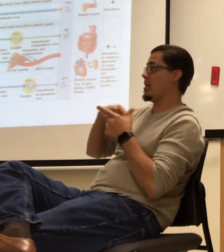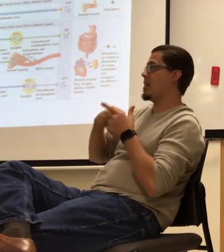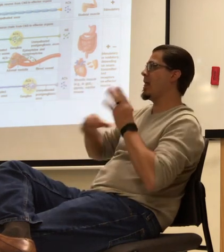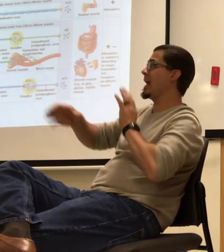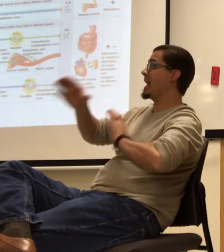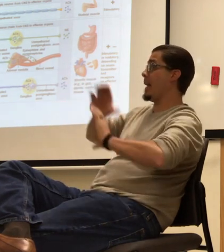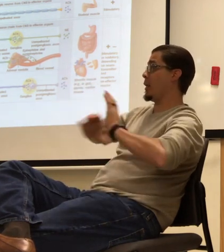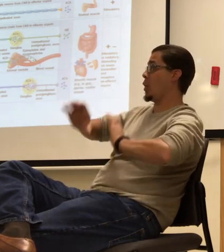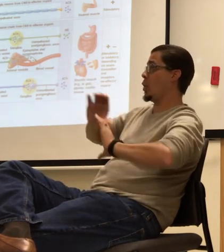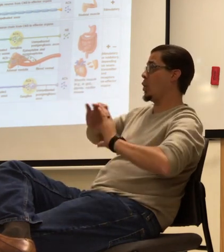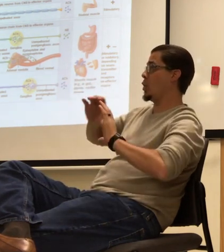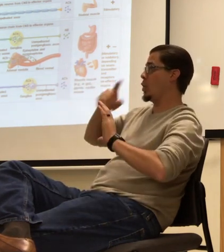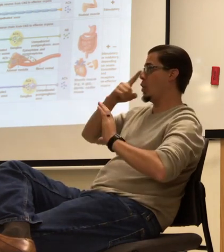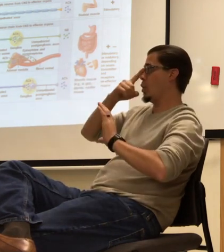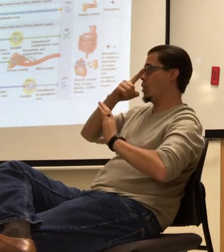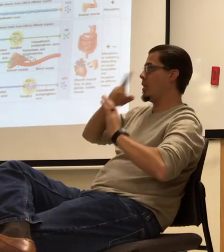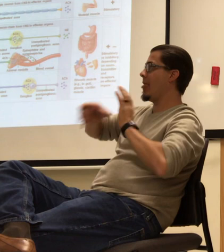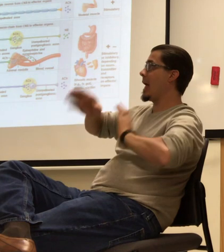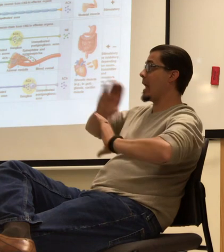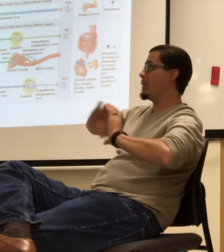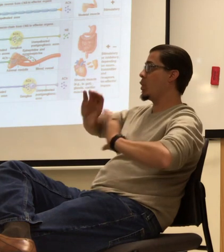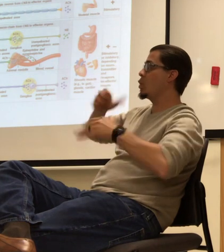still